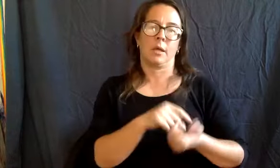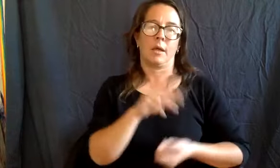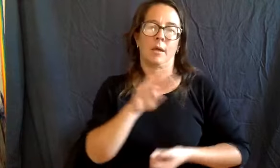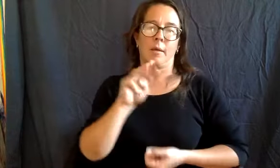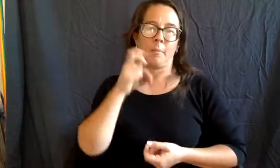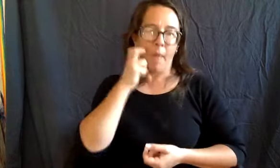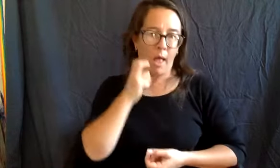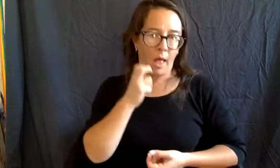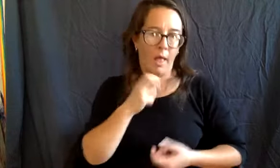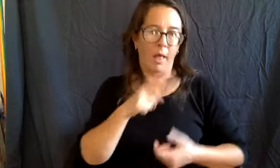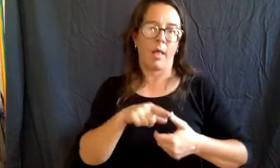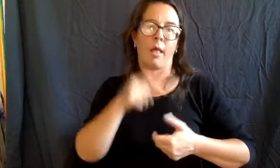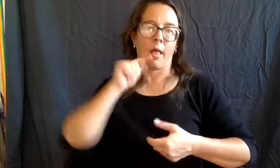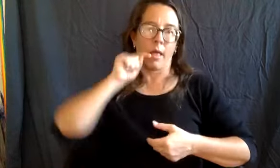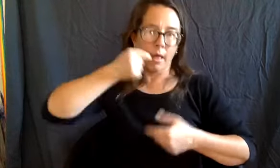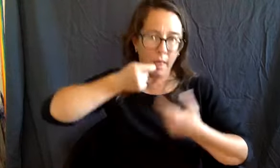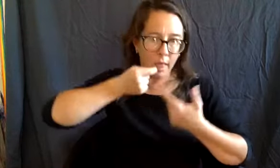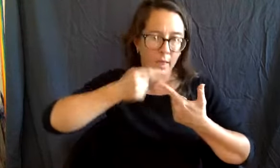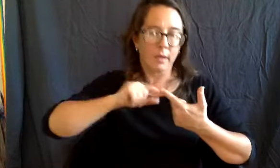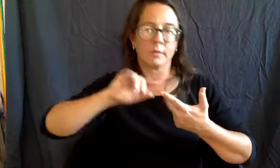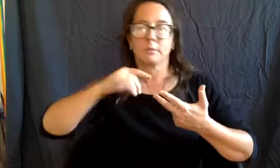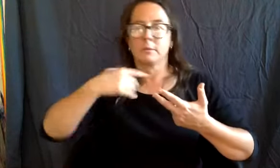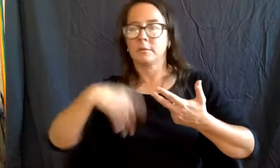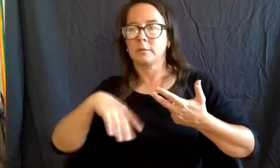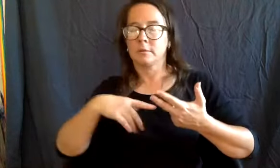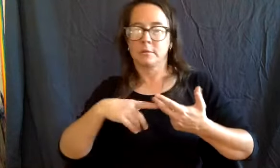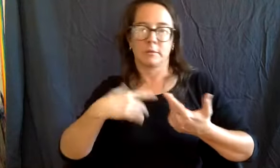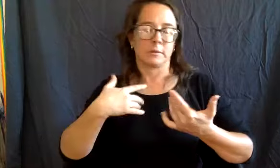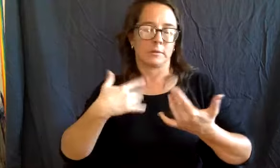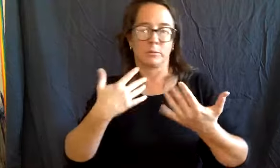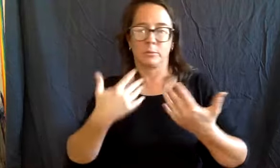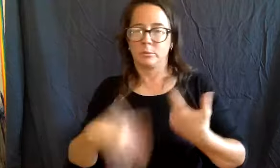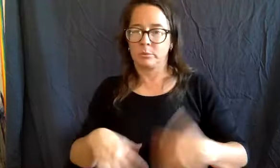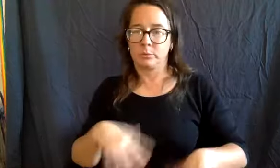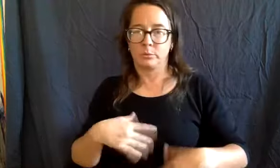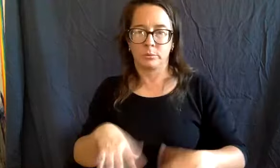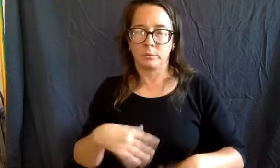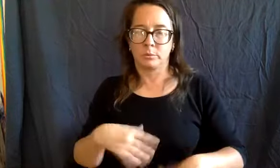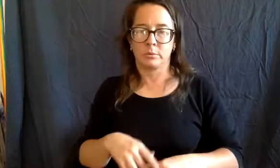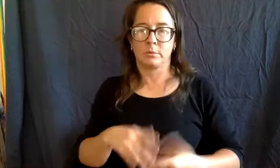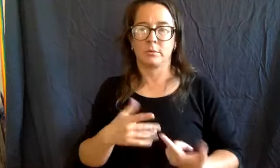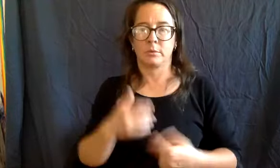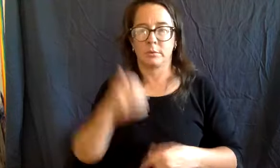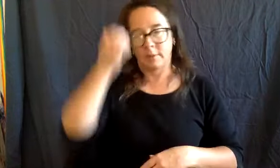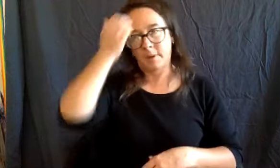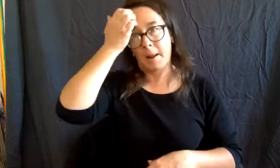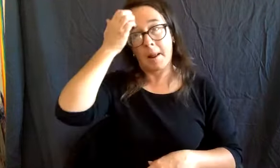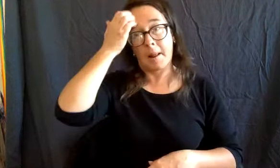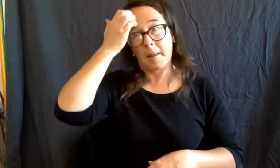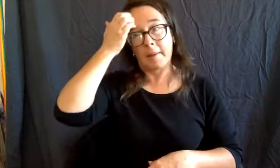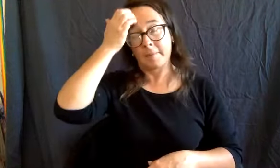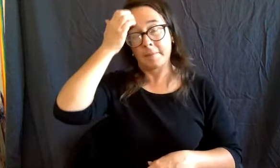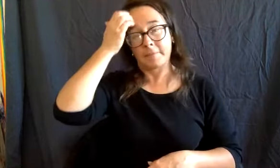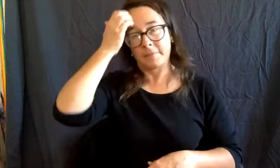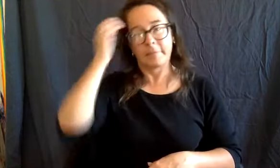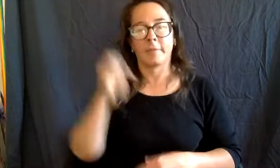That was a long night, but I tell you, that's what kind of started my journey to AA. We joke about a lot of things, but by the time